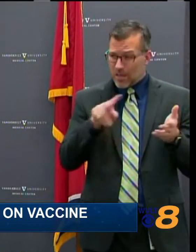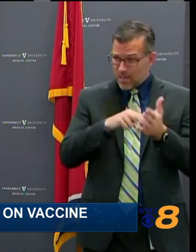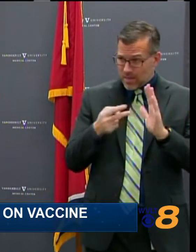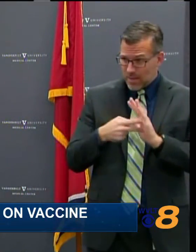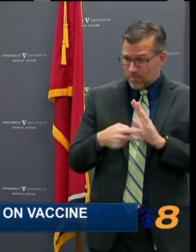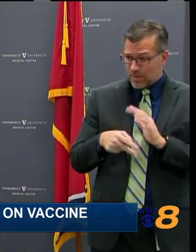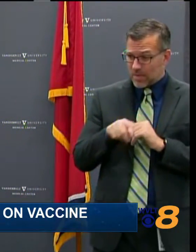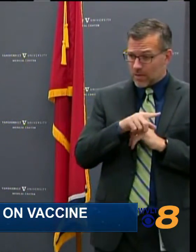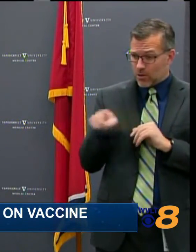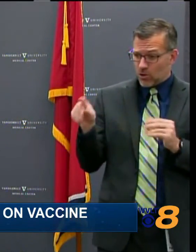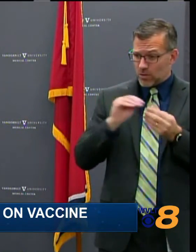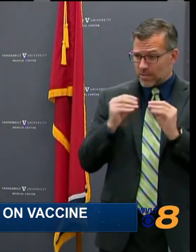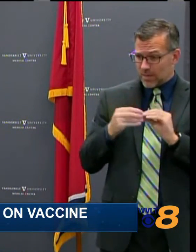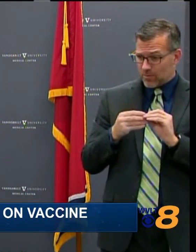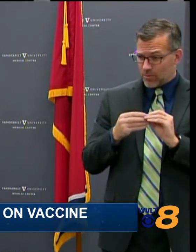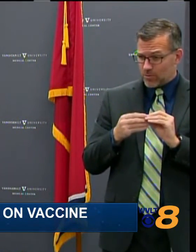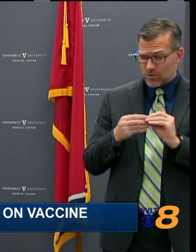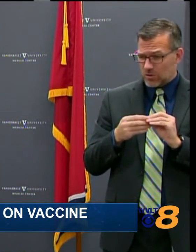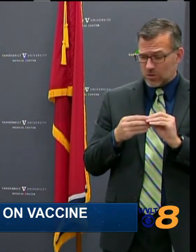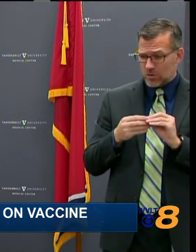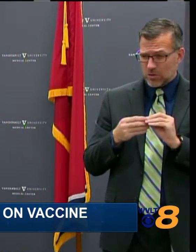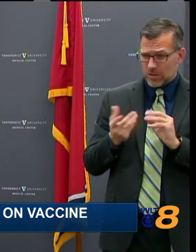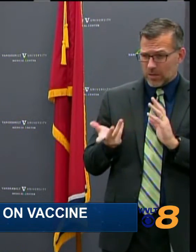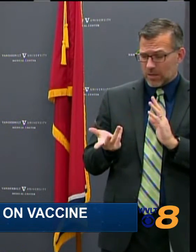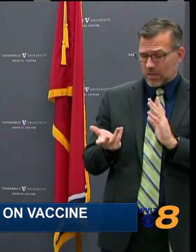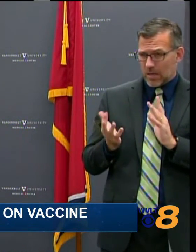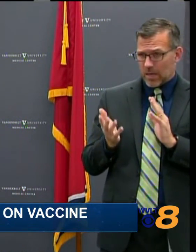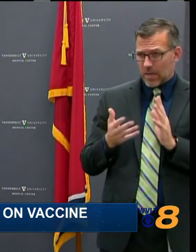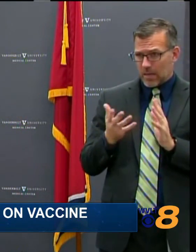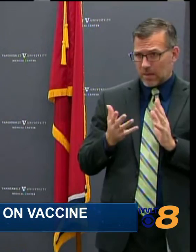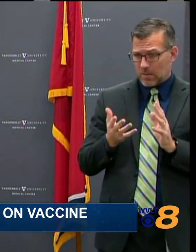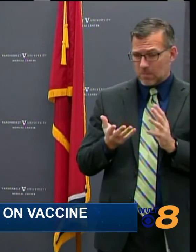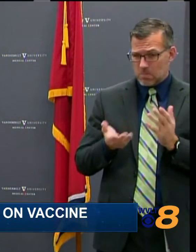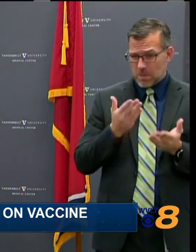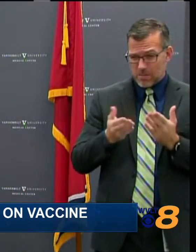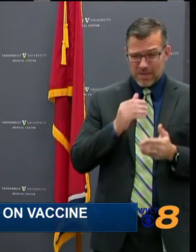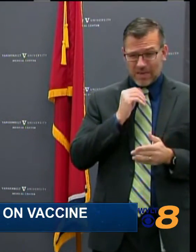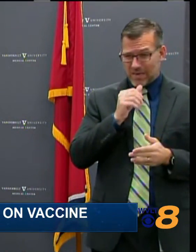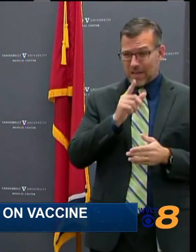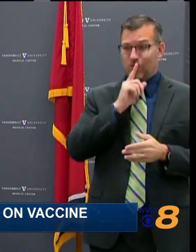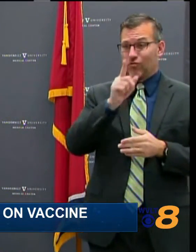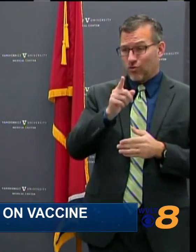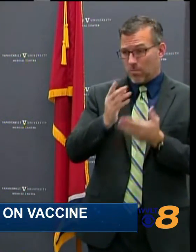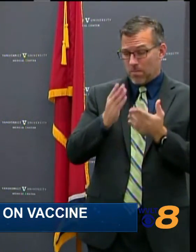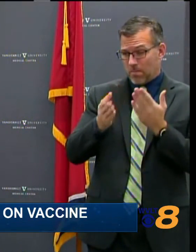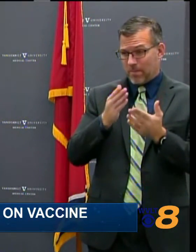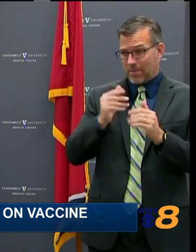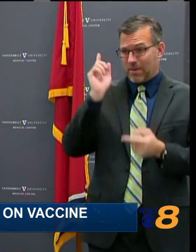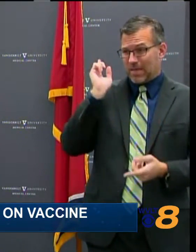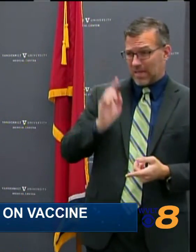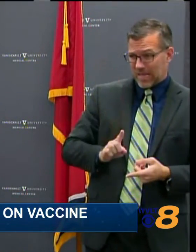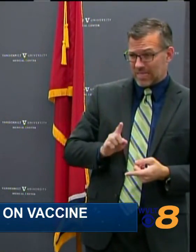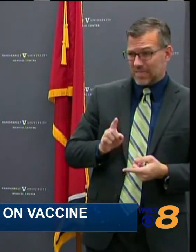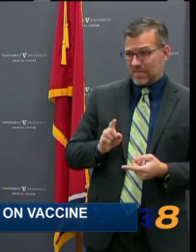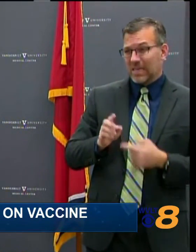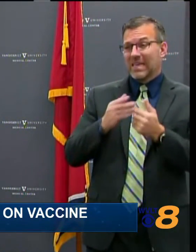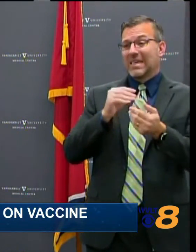those numbers we don't need to take as exactly what's going to happen in the next week? Even the